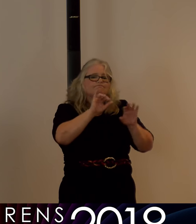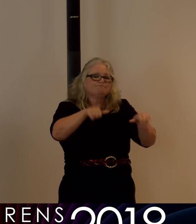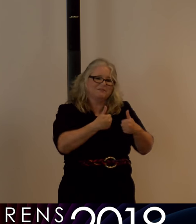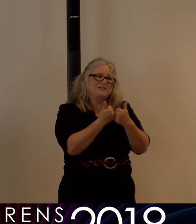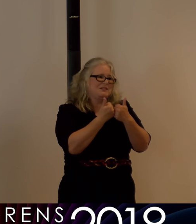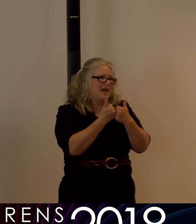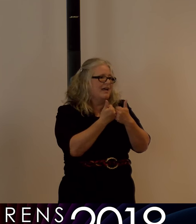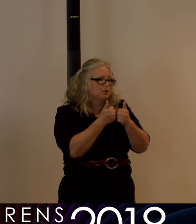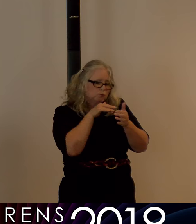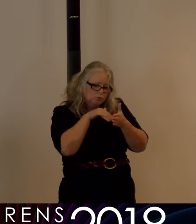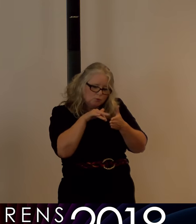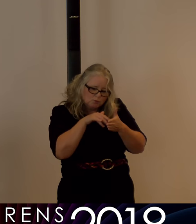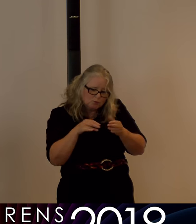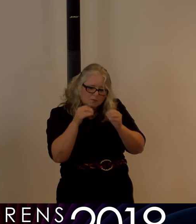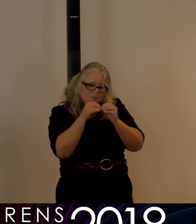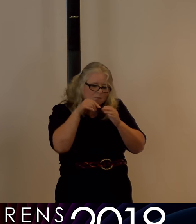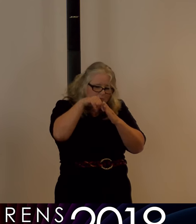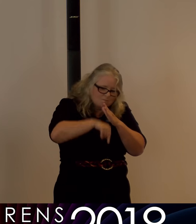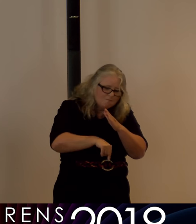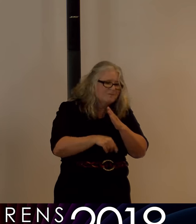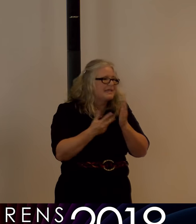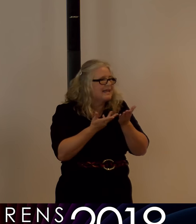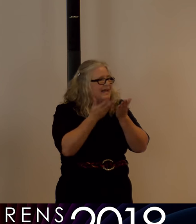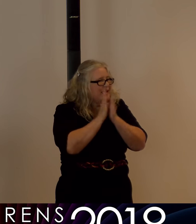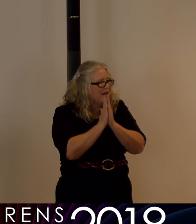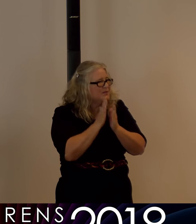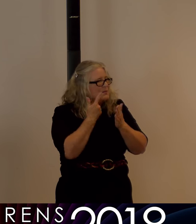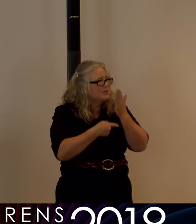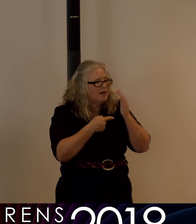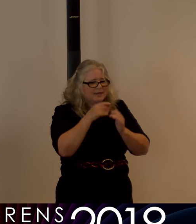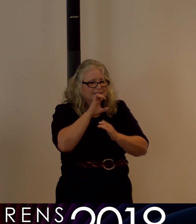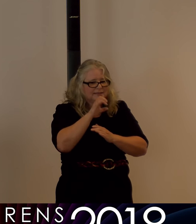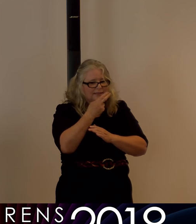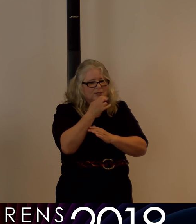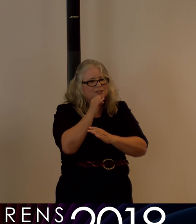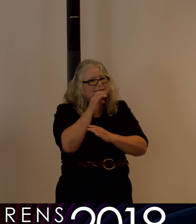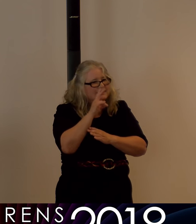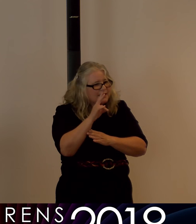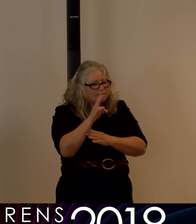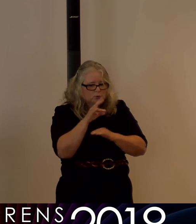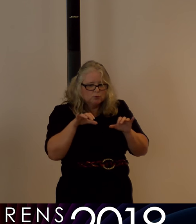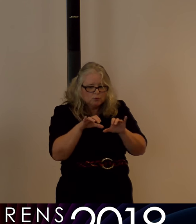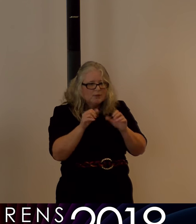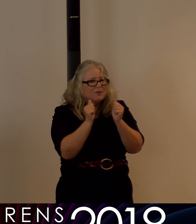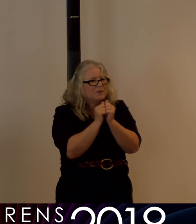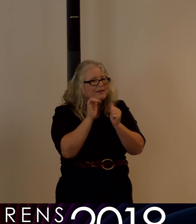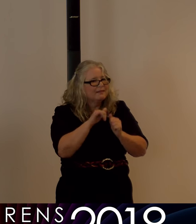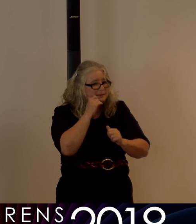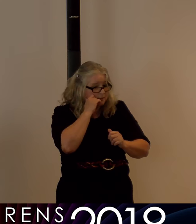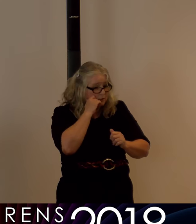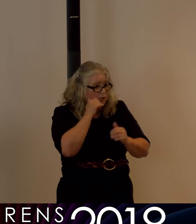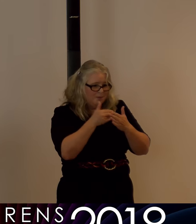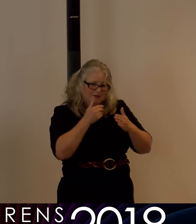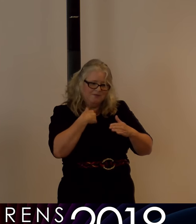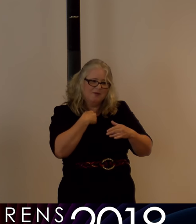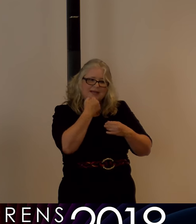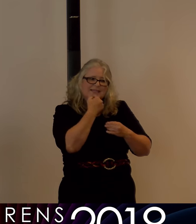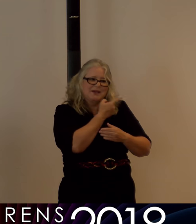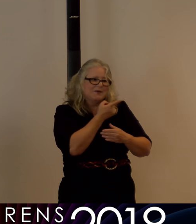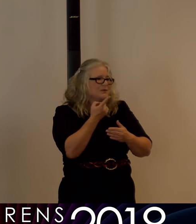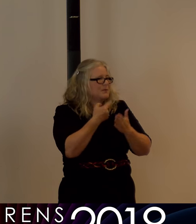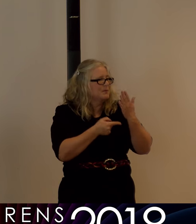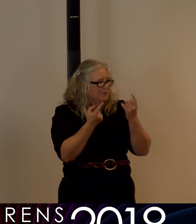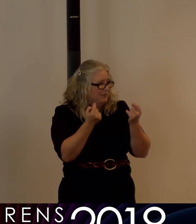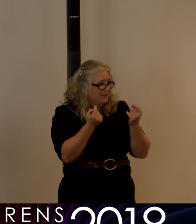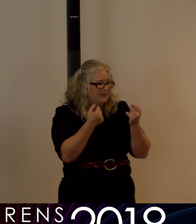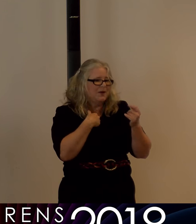dig deeper into the embryo and ask what CHD7 is doing in these various tissues. And before I tell you how we did that, I just want to go back